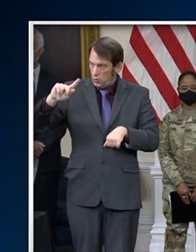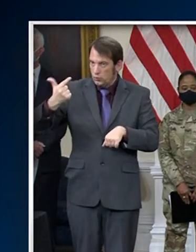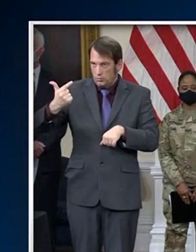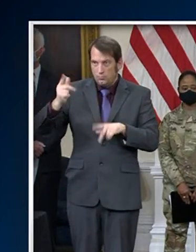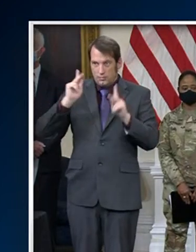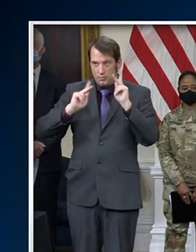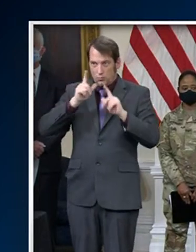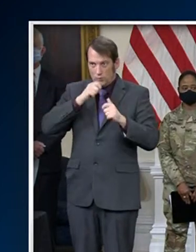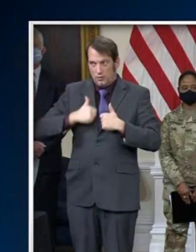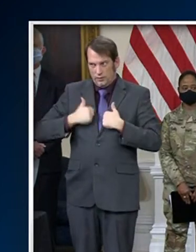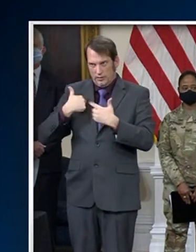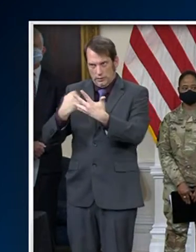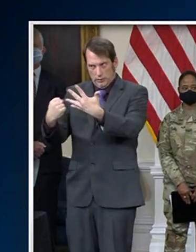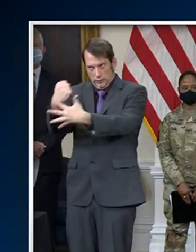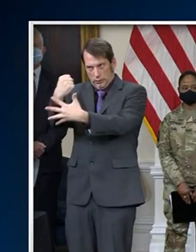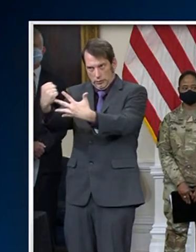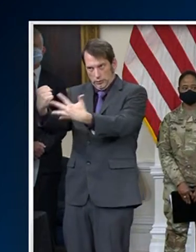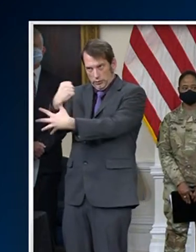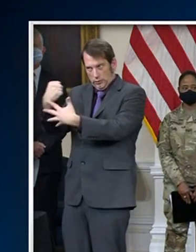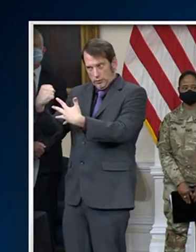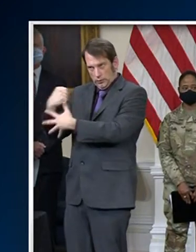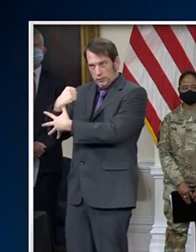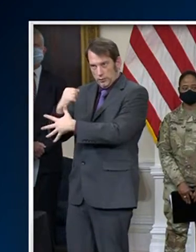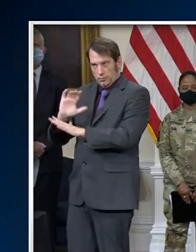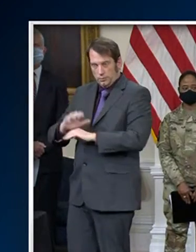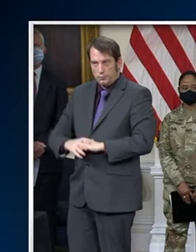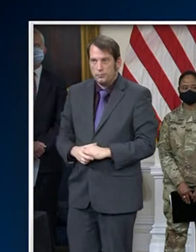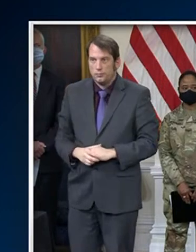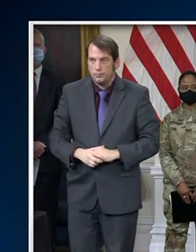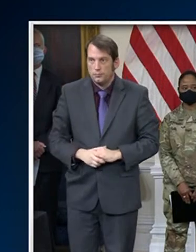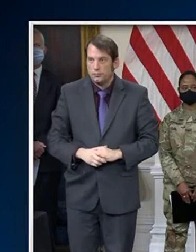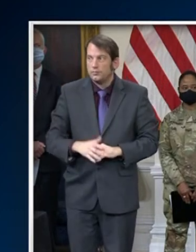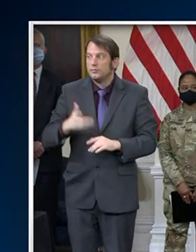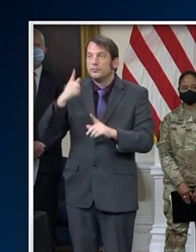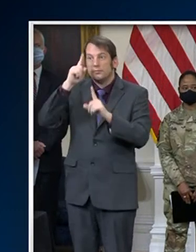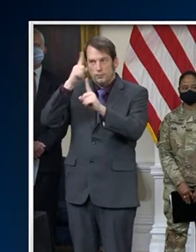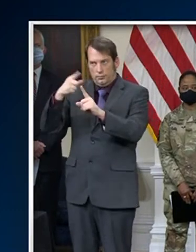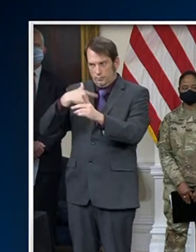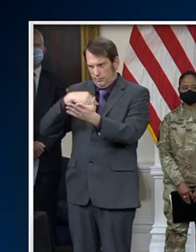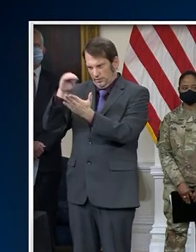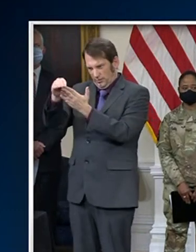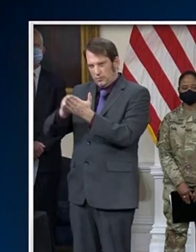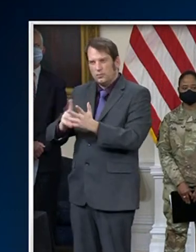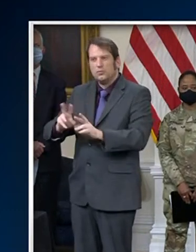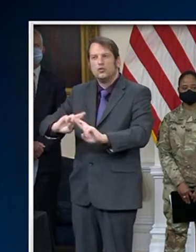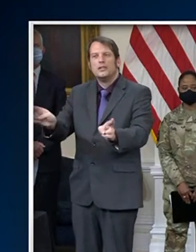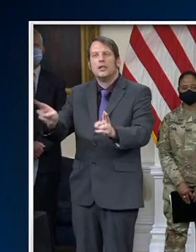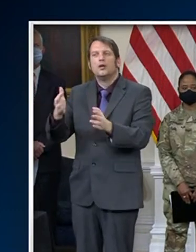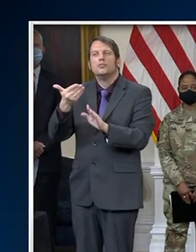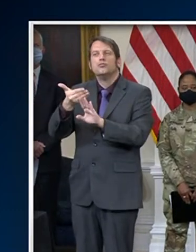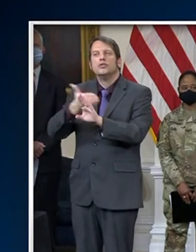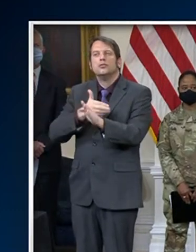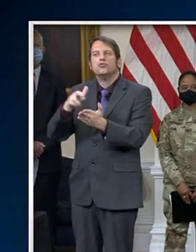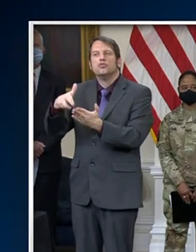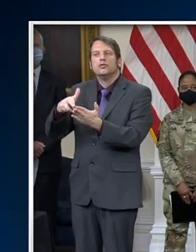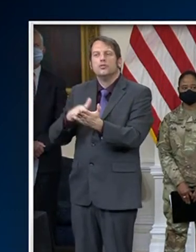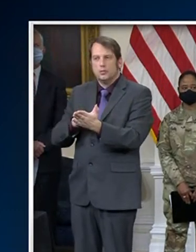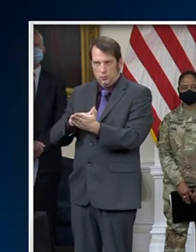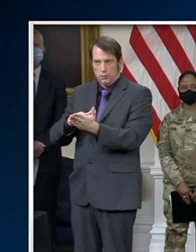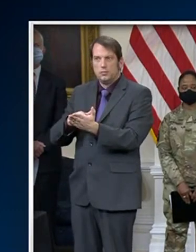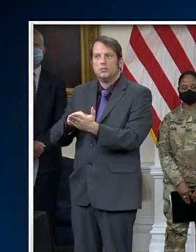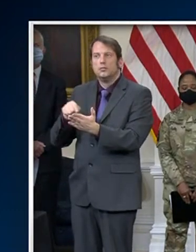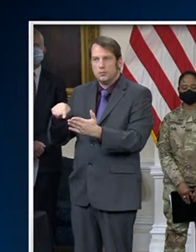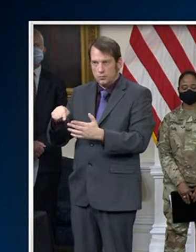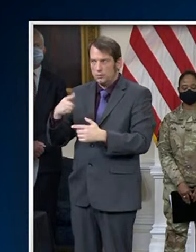we're reaching out directly to pre-registration lists provided by county officials, making thousands of